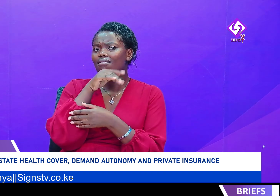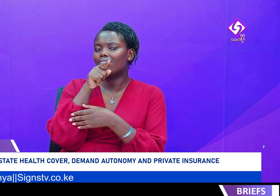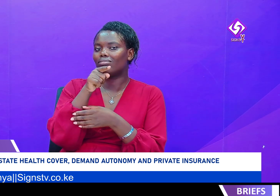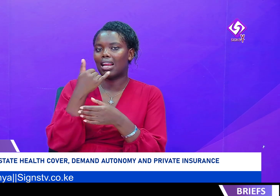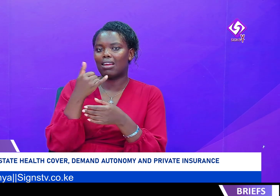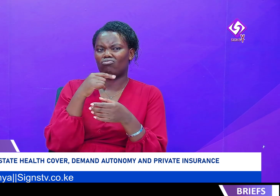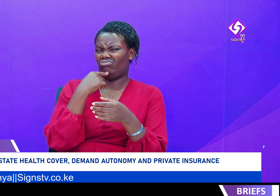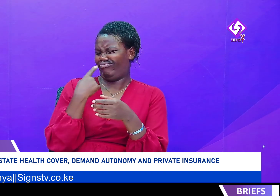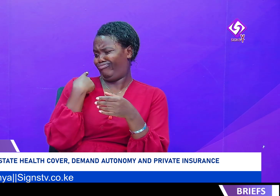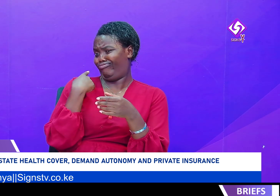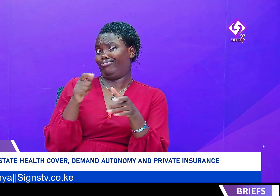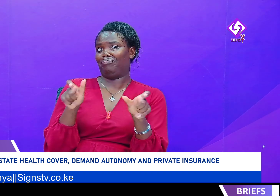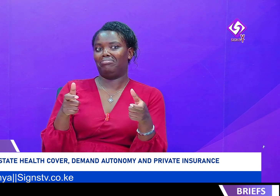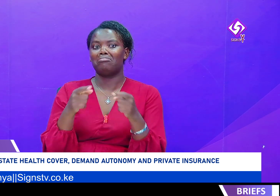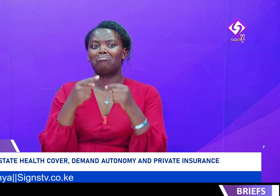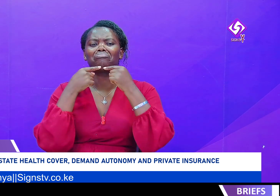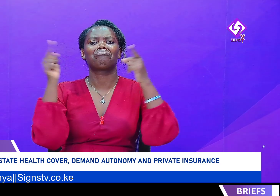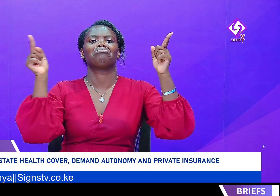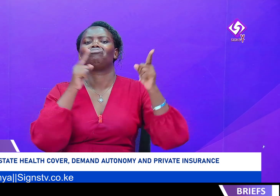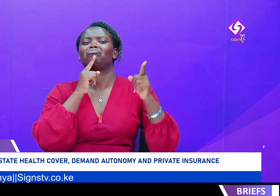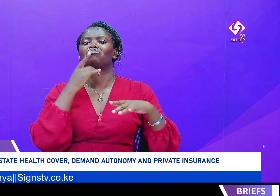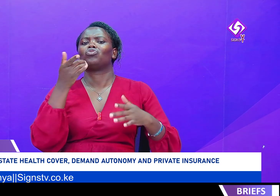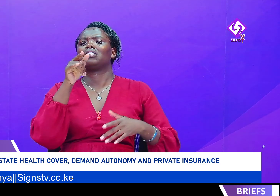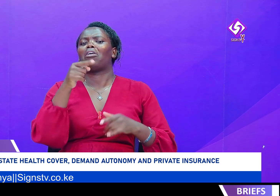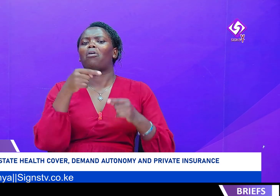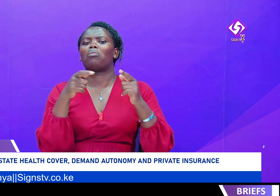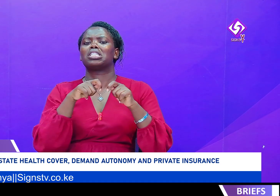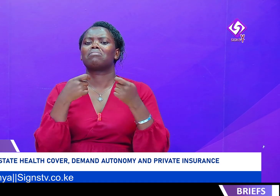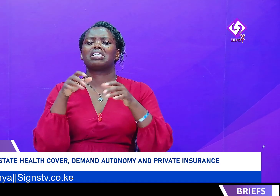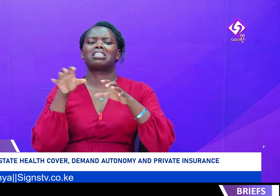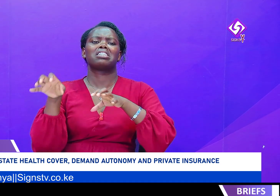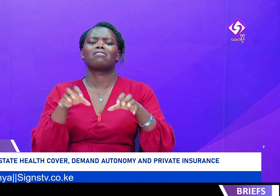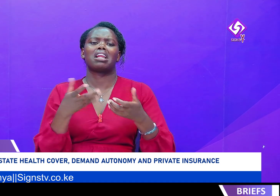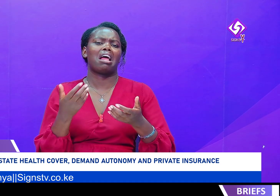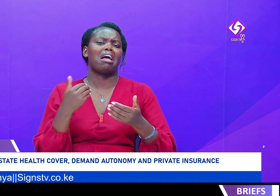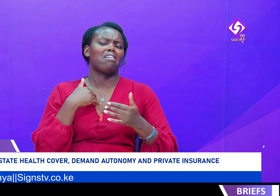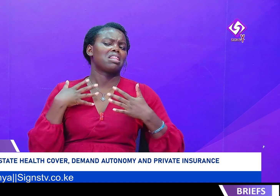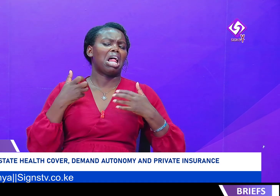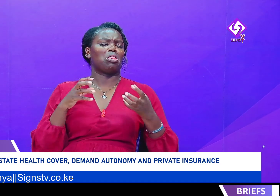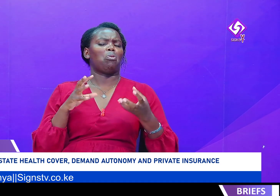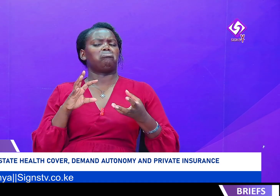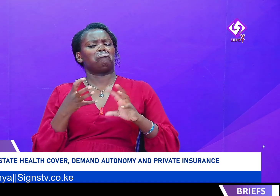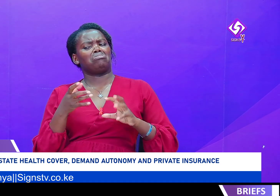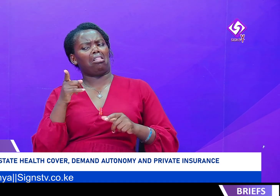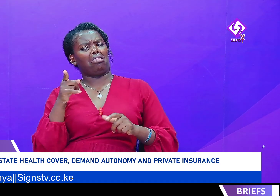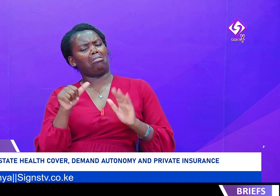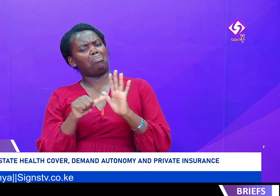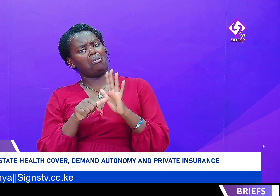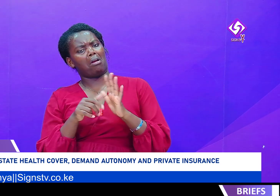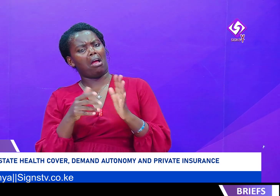the office of former Prime Minister Raila Odinga has dismissed recent media reports alleging that the veteran opposition